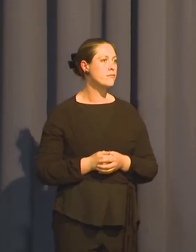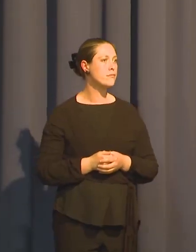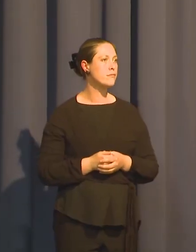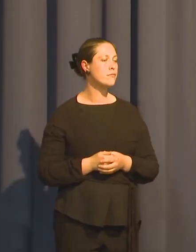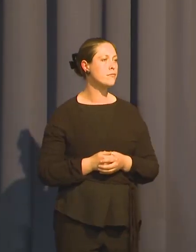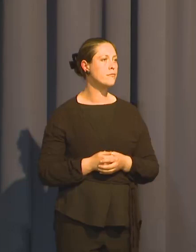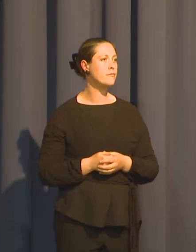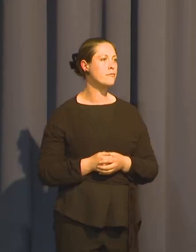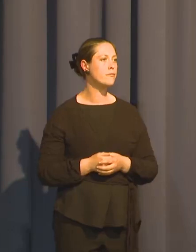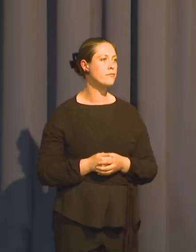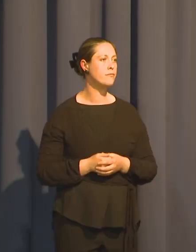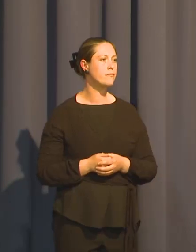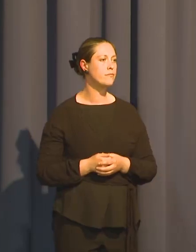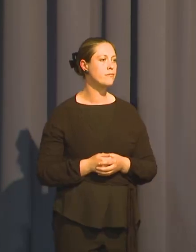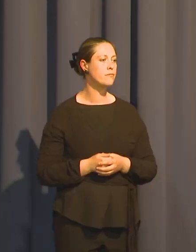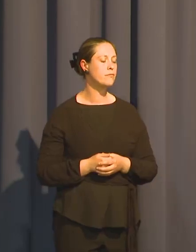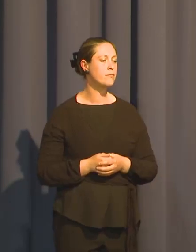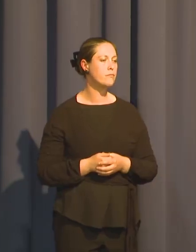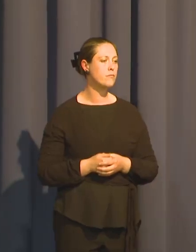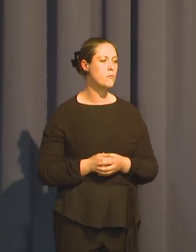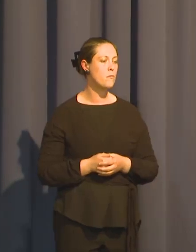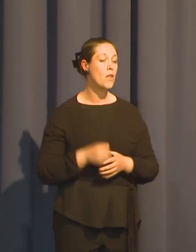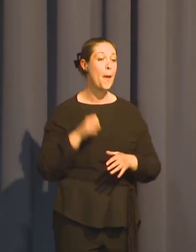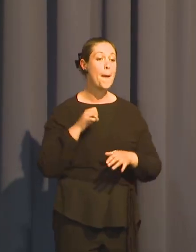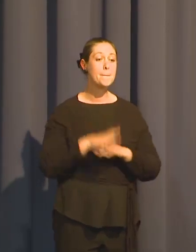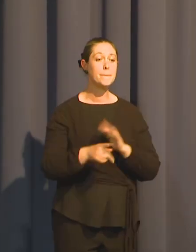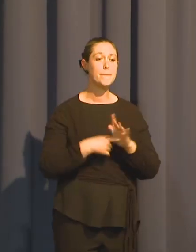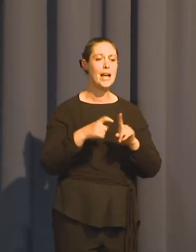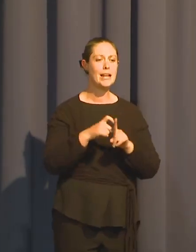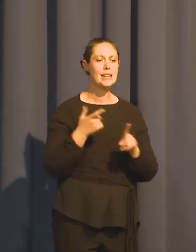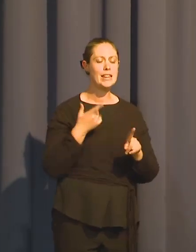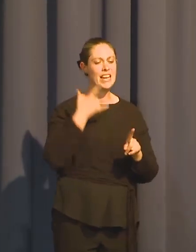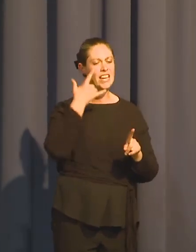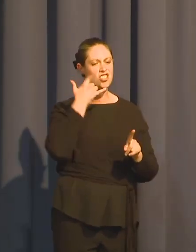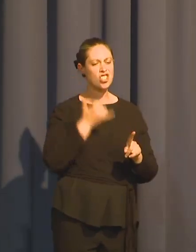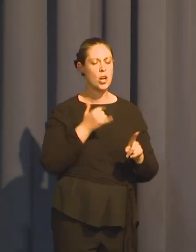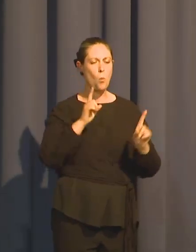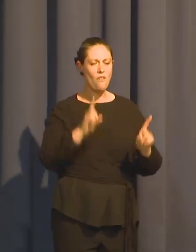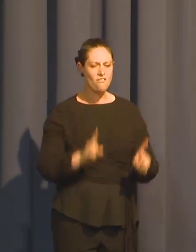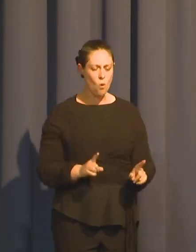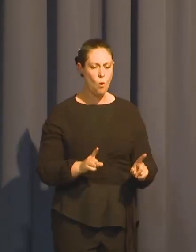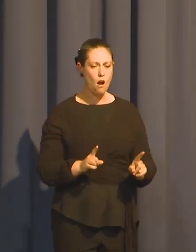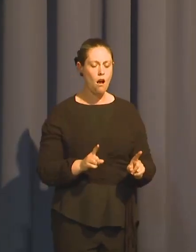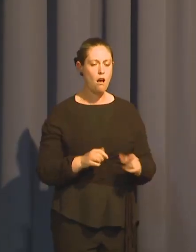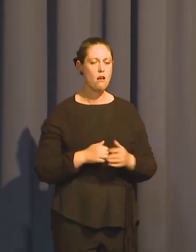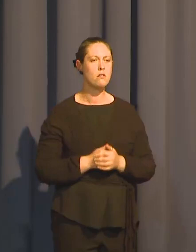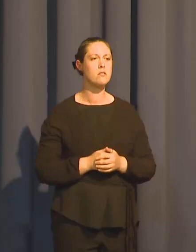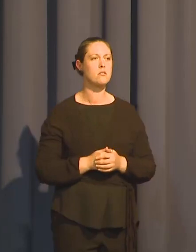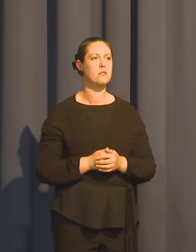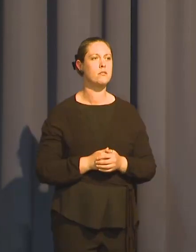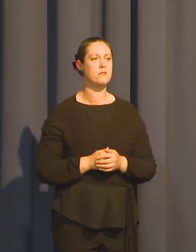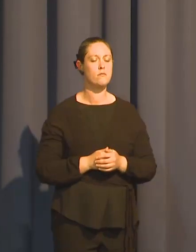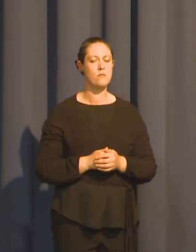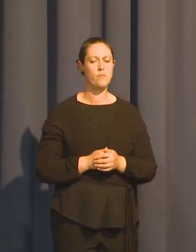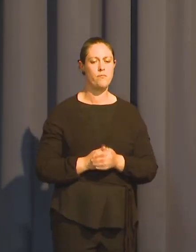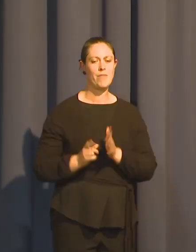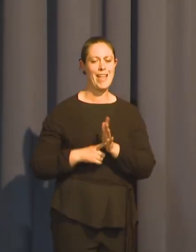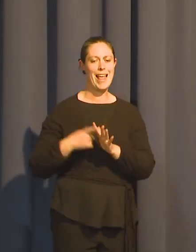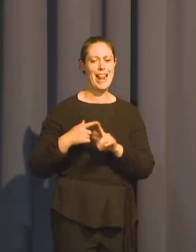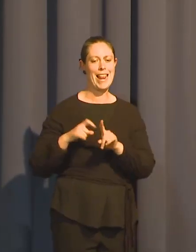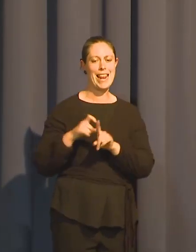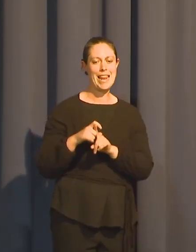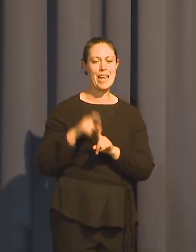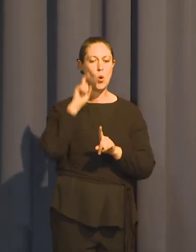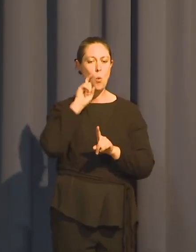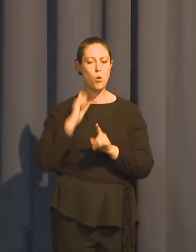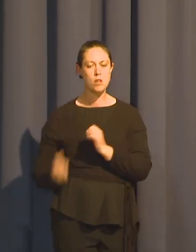So the third purpose of taking the blood lead levels was to answer the question, did the intermittent spikes in lead